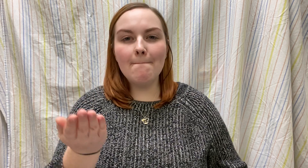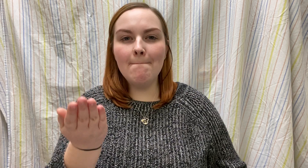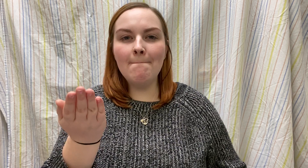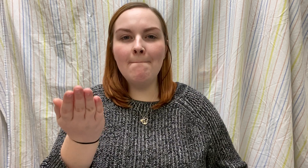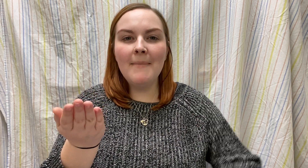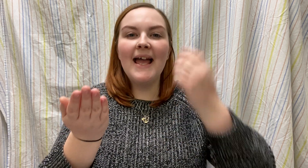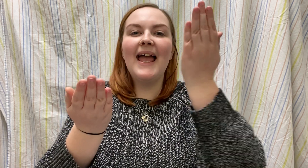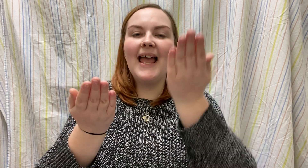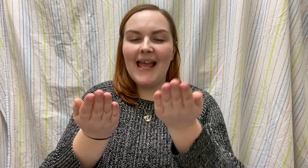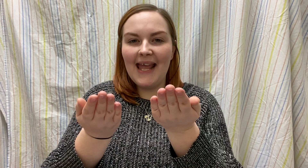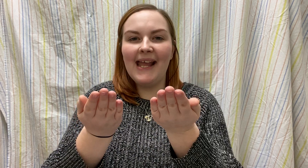M, a.